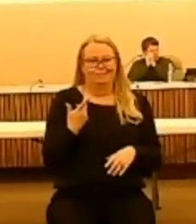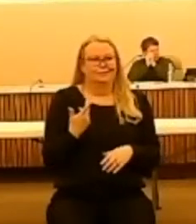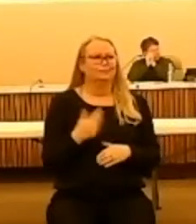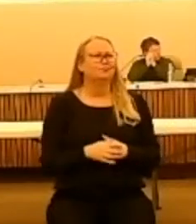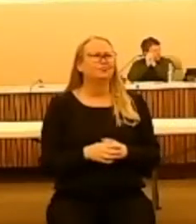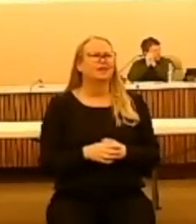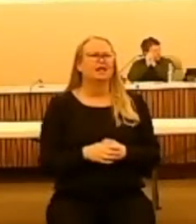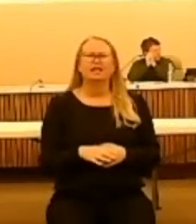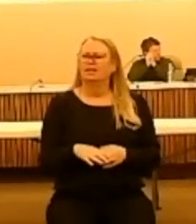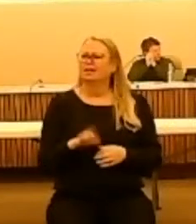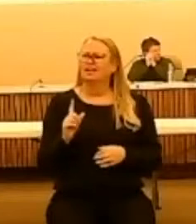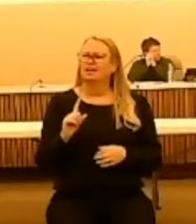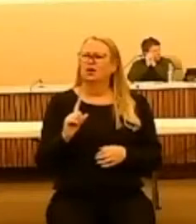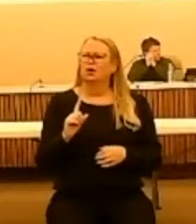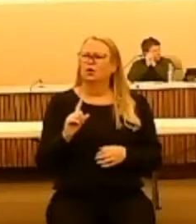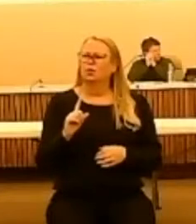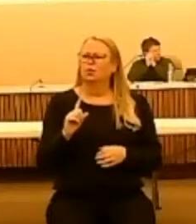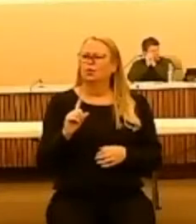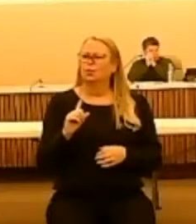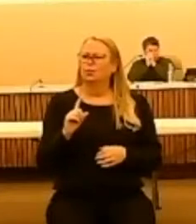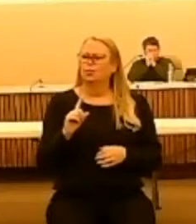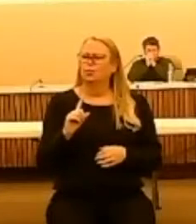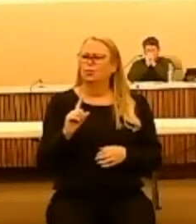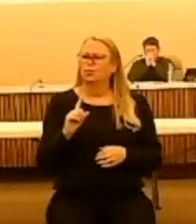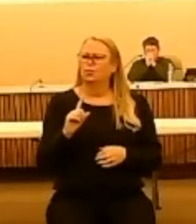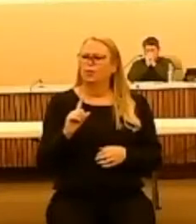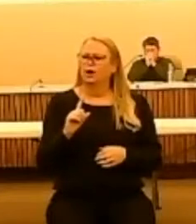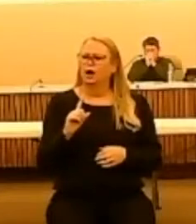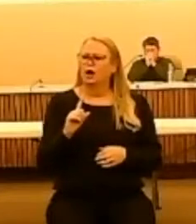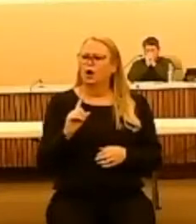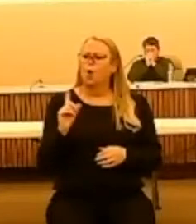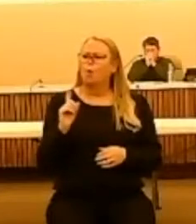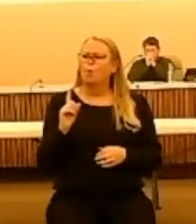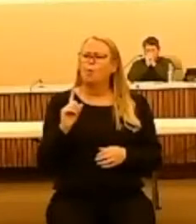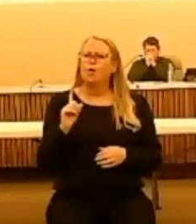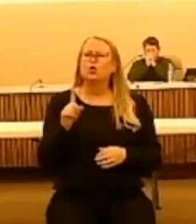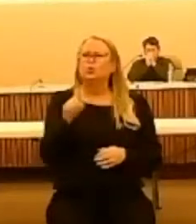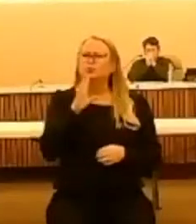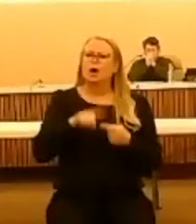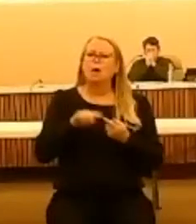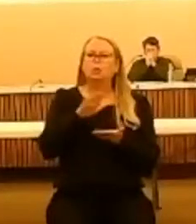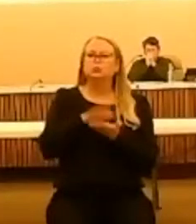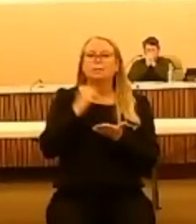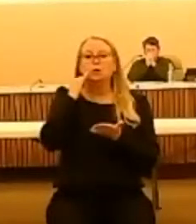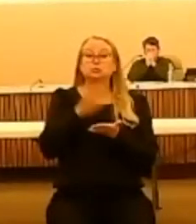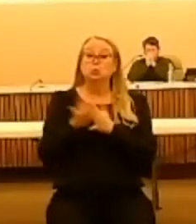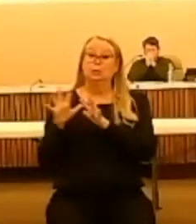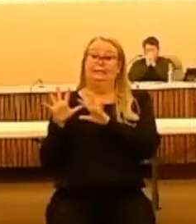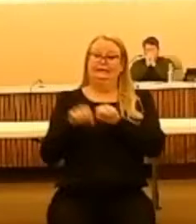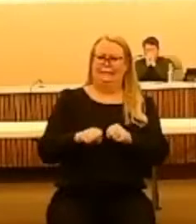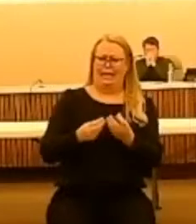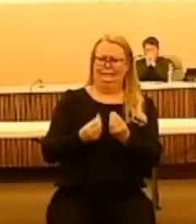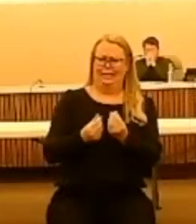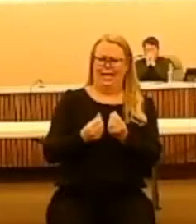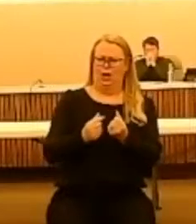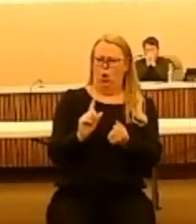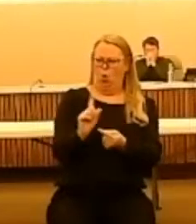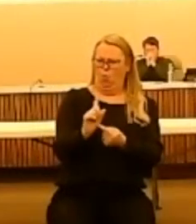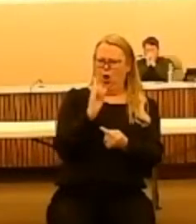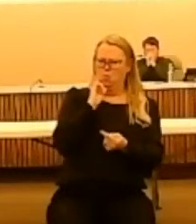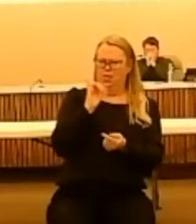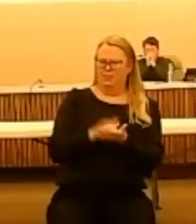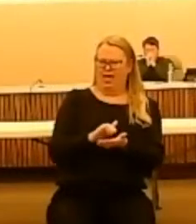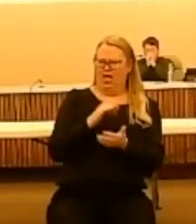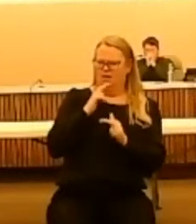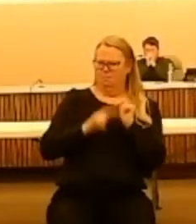Where would the land for this that's getting donated to the school, if they build, how close would that be to